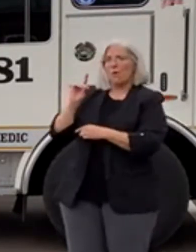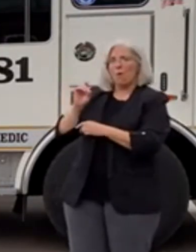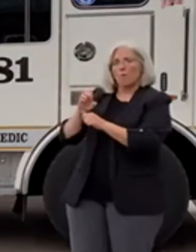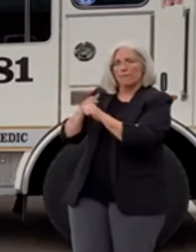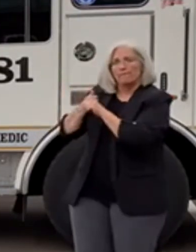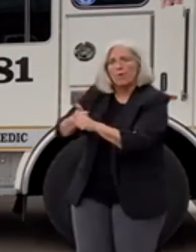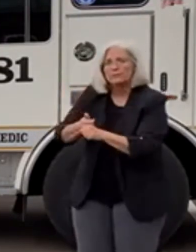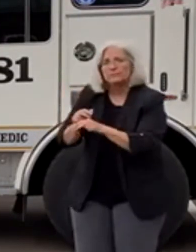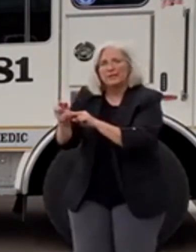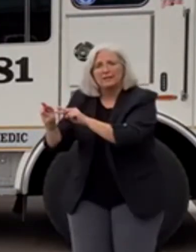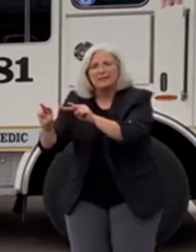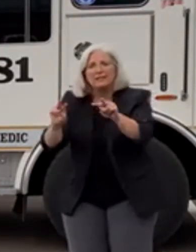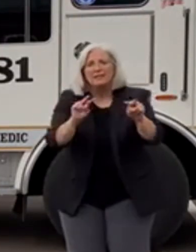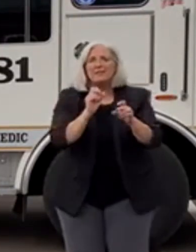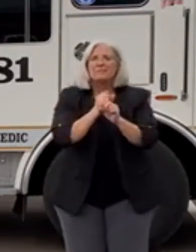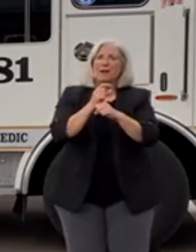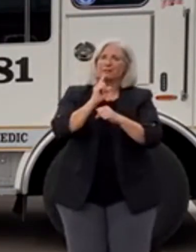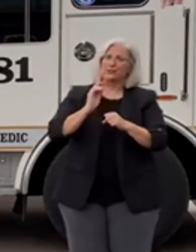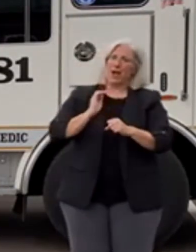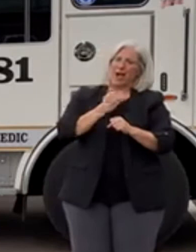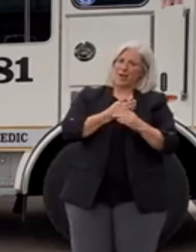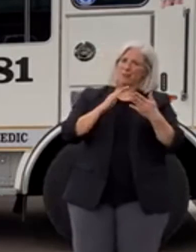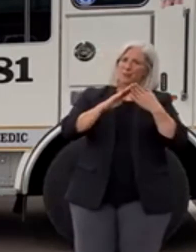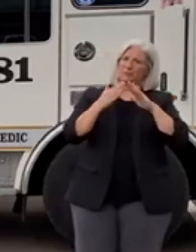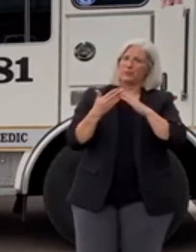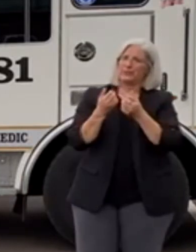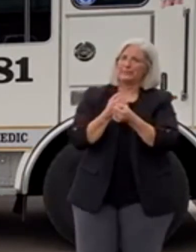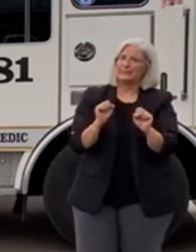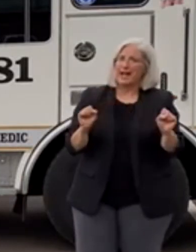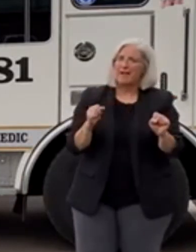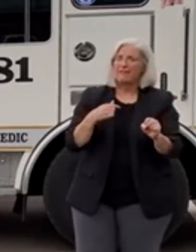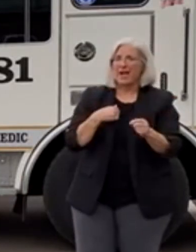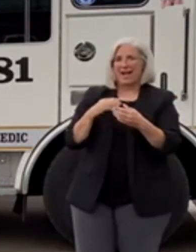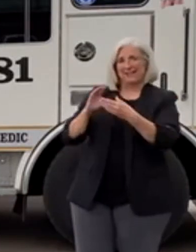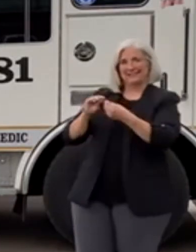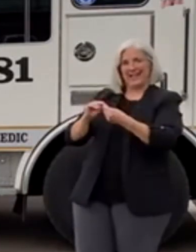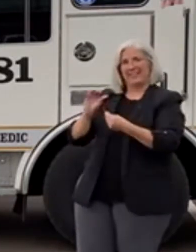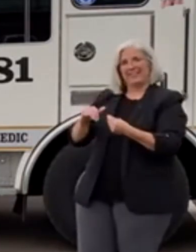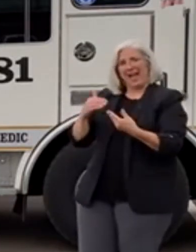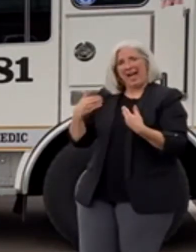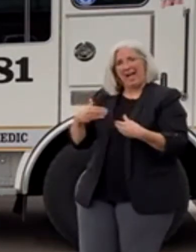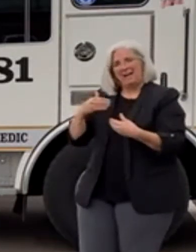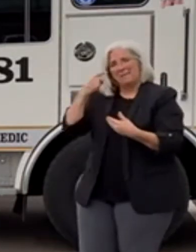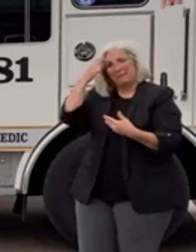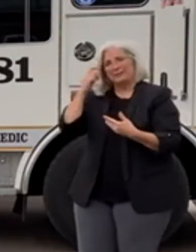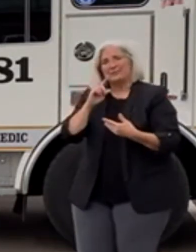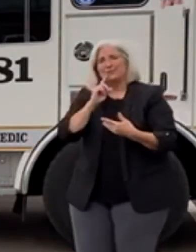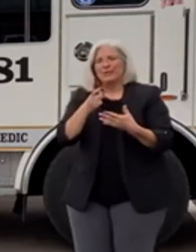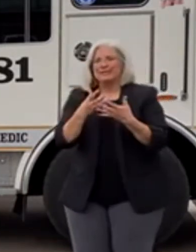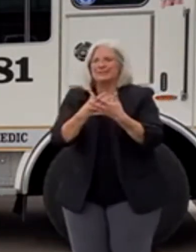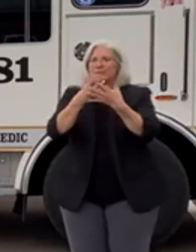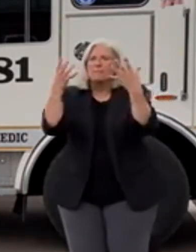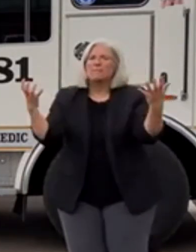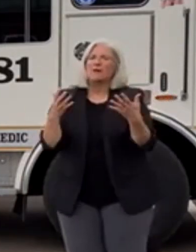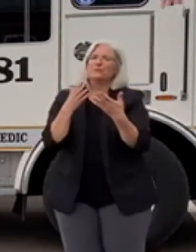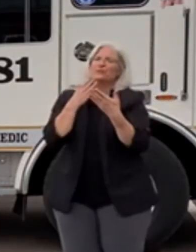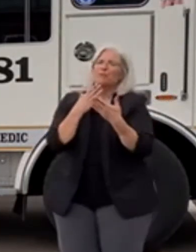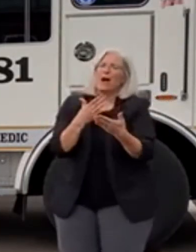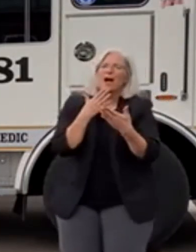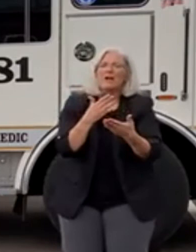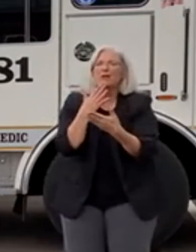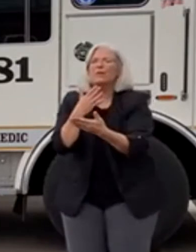And I say that because I think in an abundance of gratitude, let us treat each other like we are